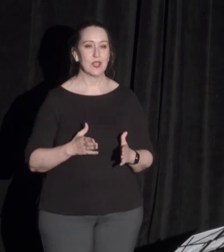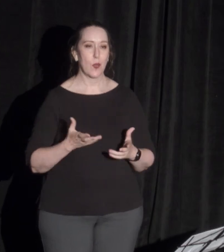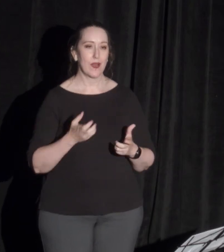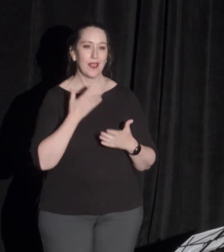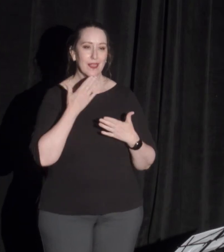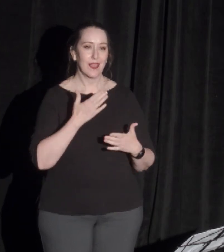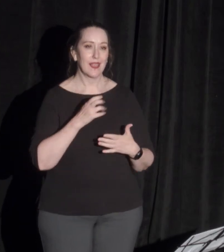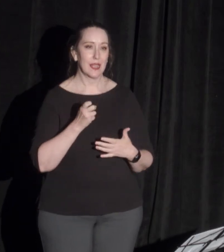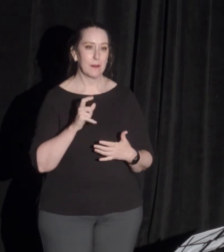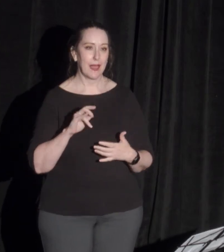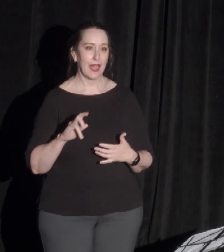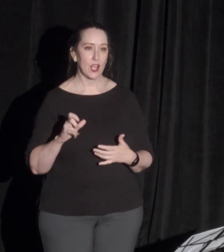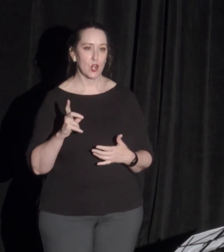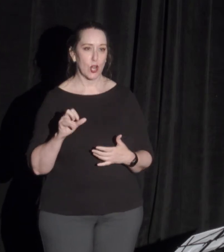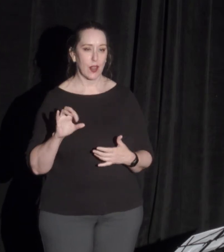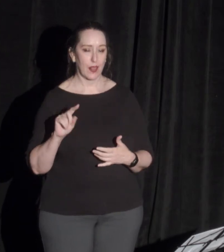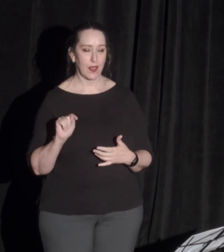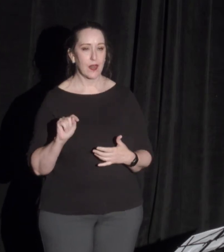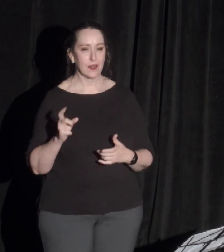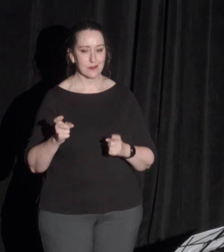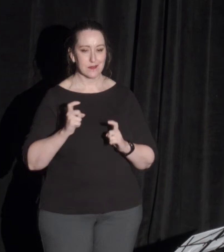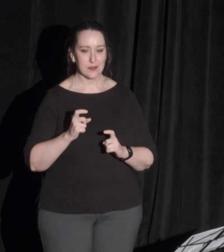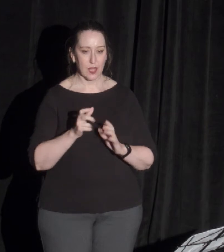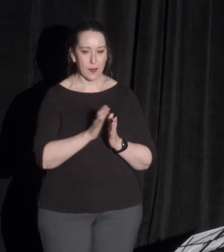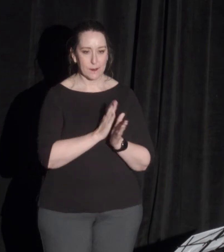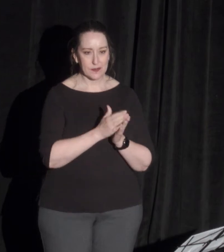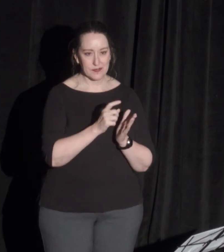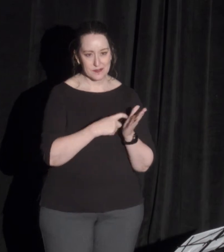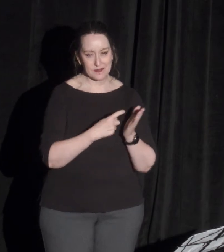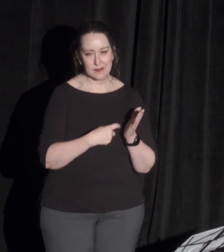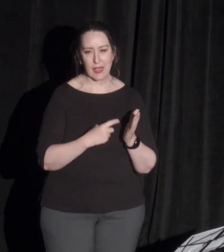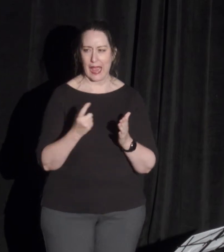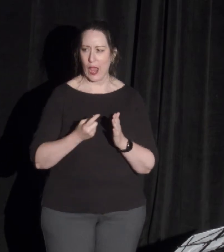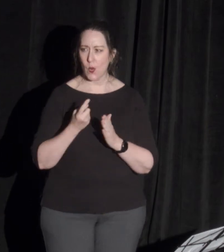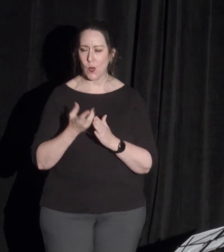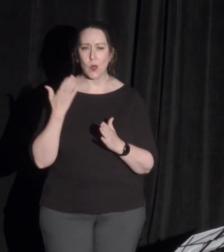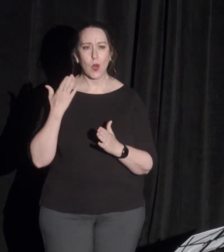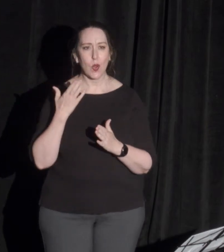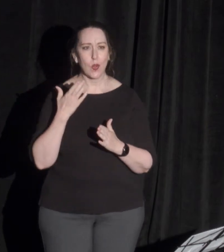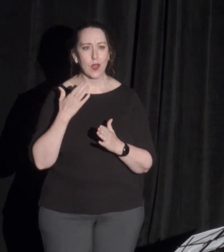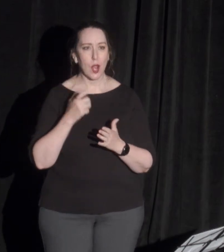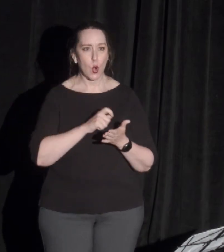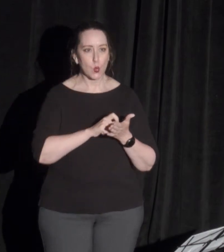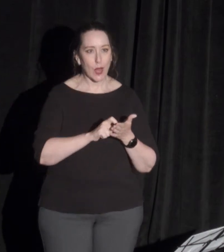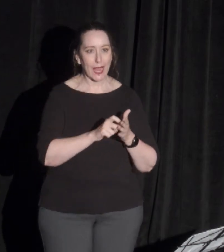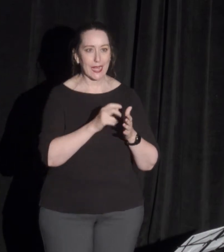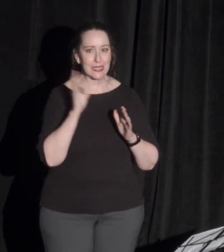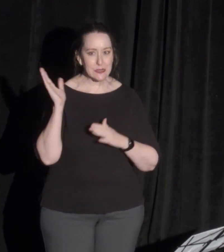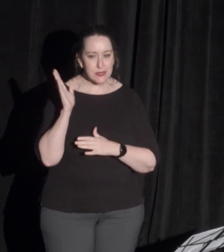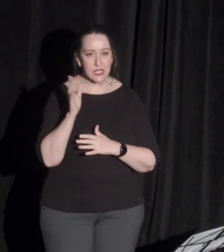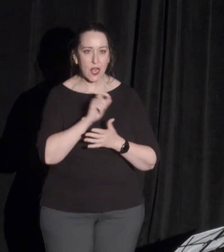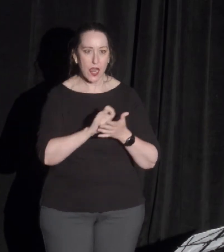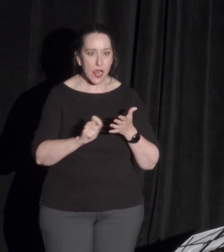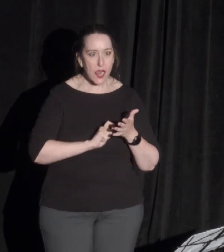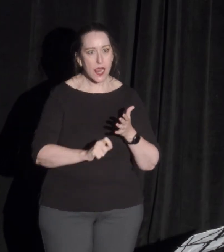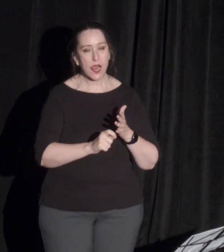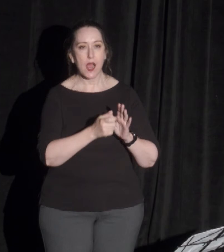Kirtland, who handed me her program about an hour ago with Right Speech, scrawled incredibly angrily on it.